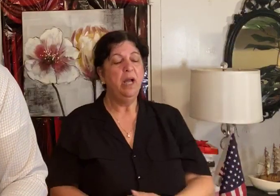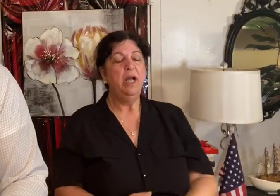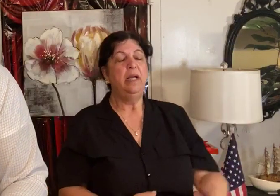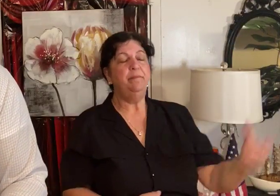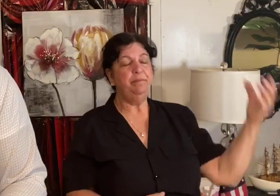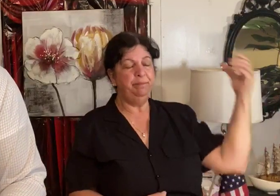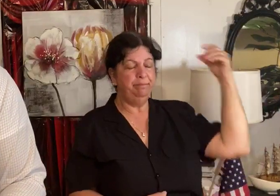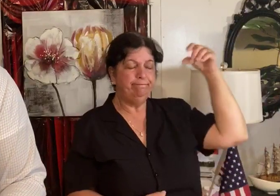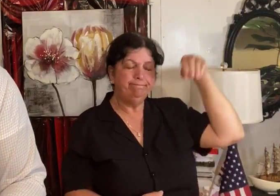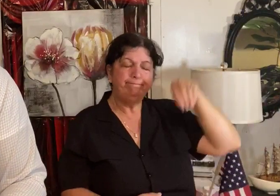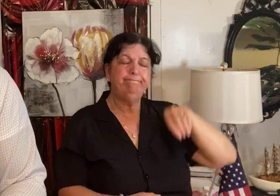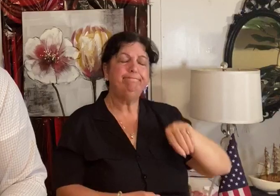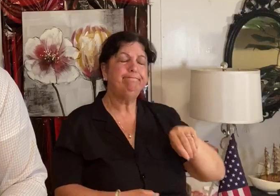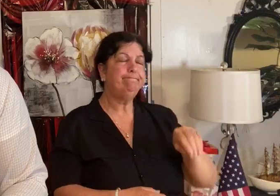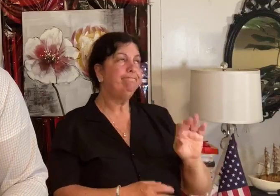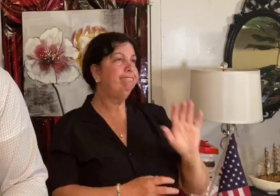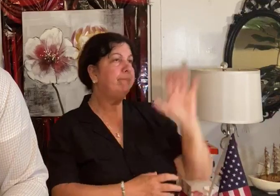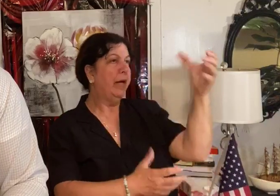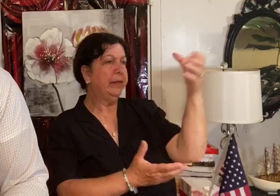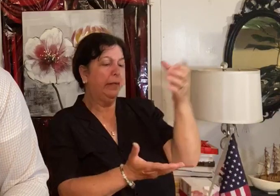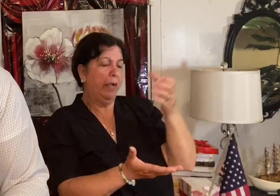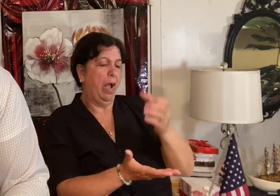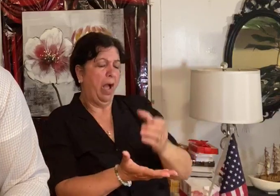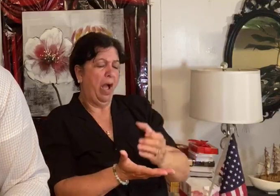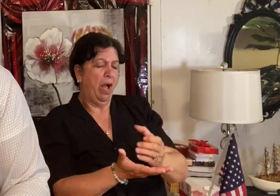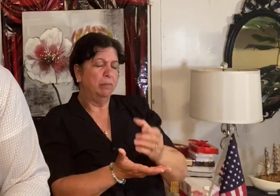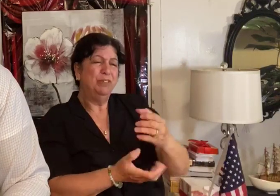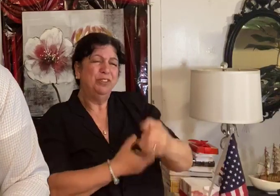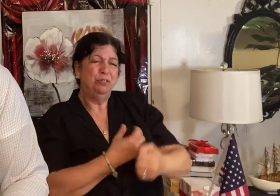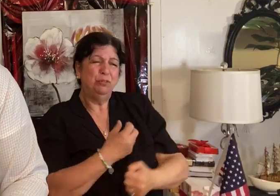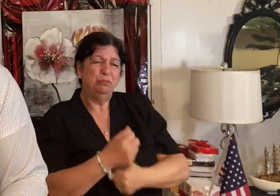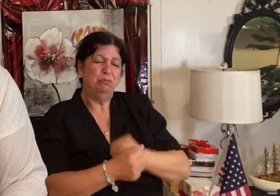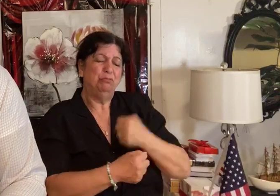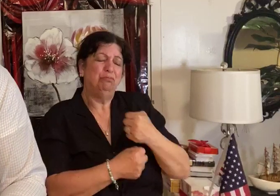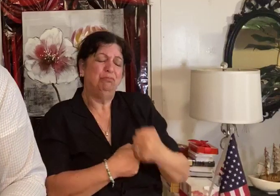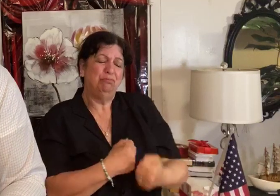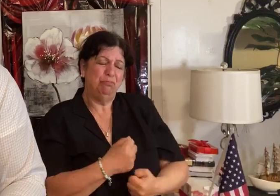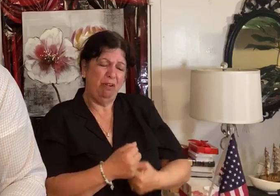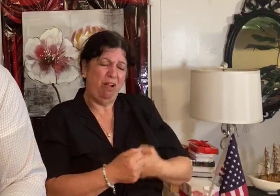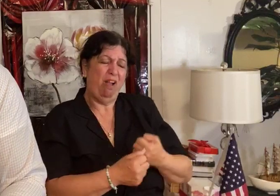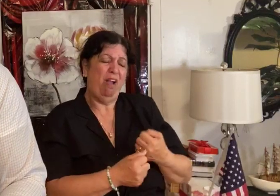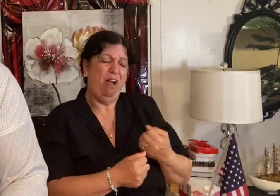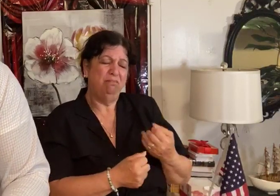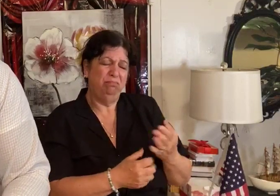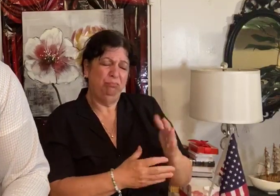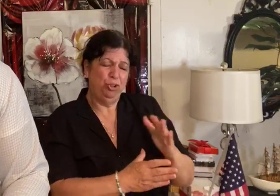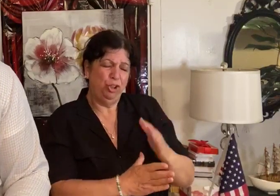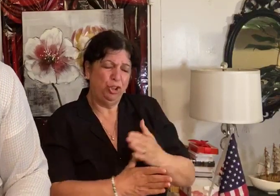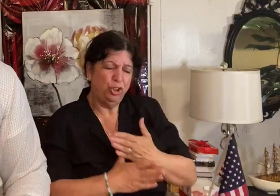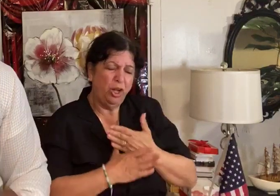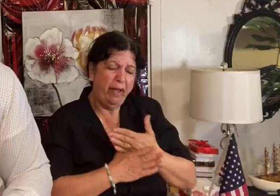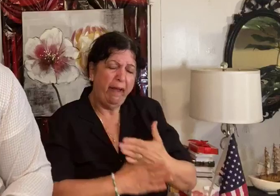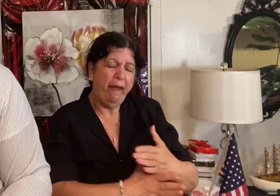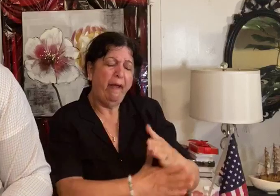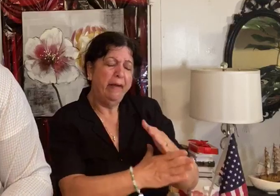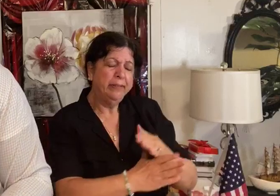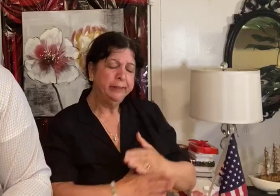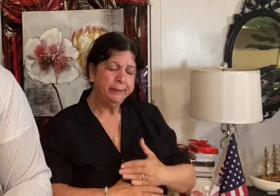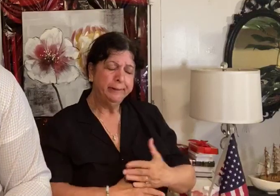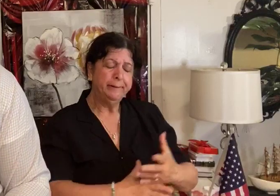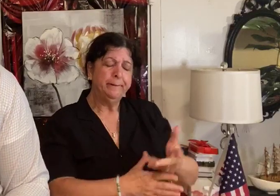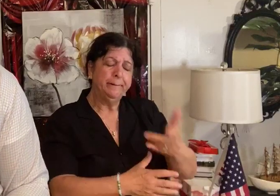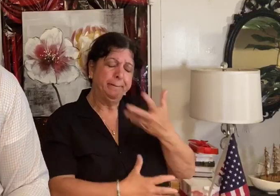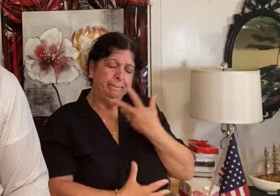thee, even thy cup of grief to share. Thou hast